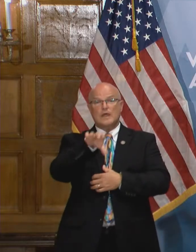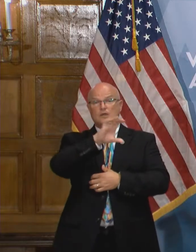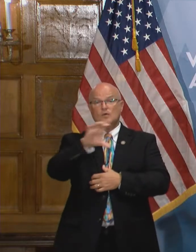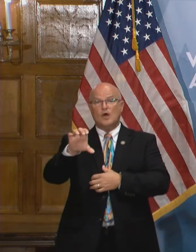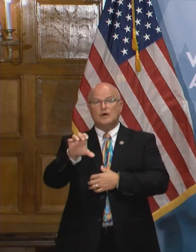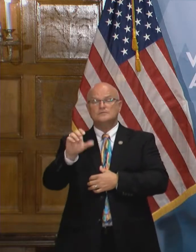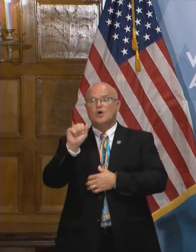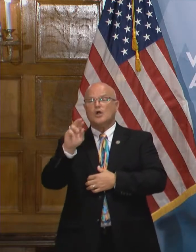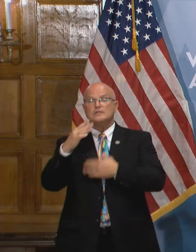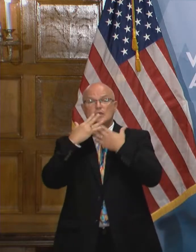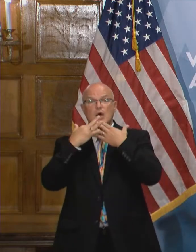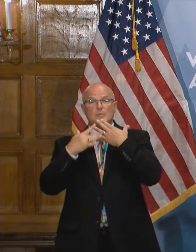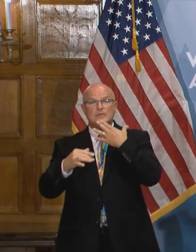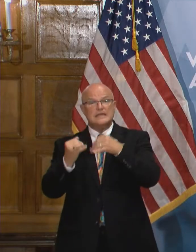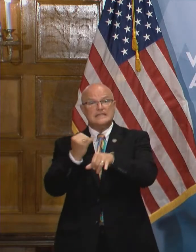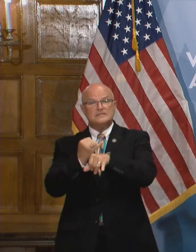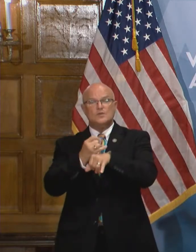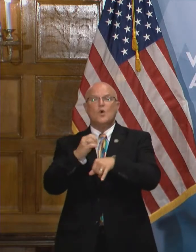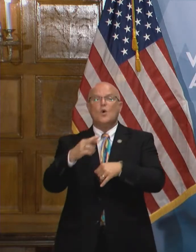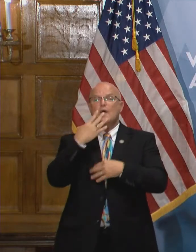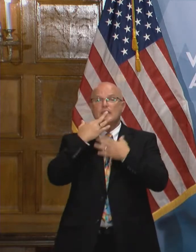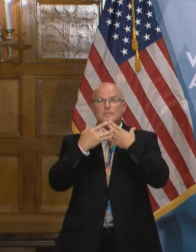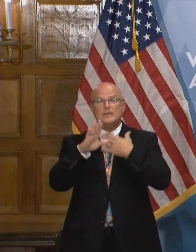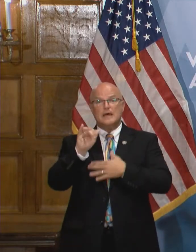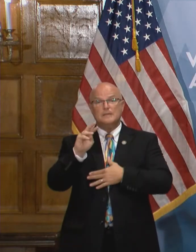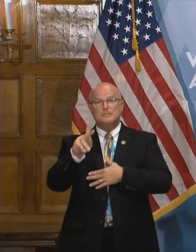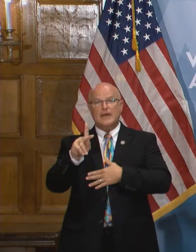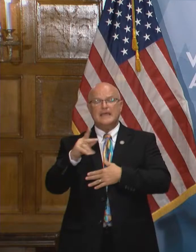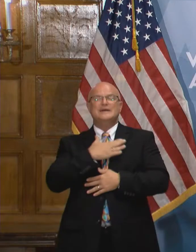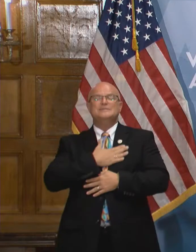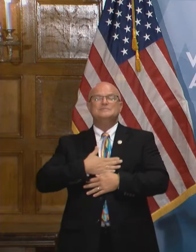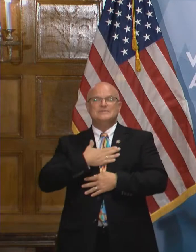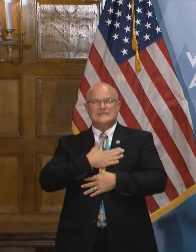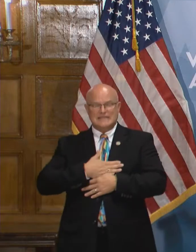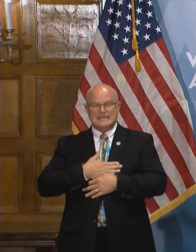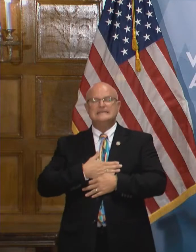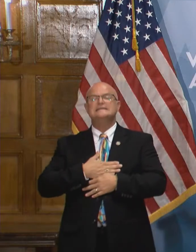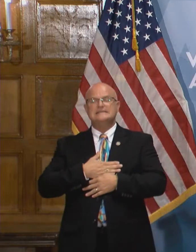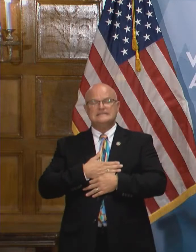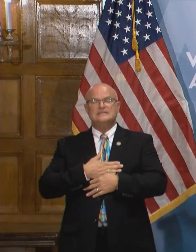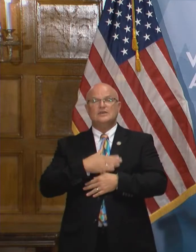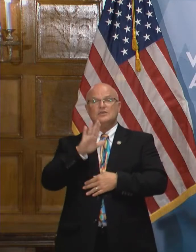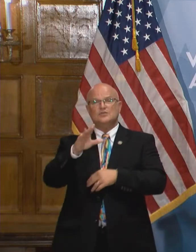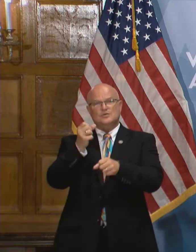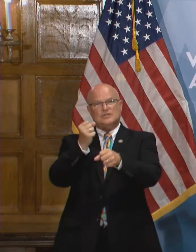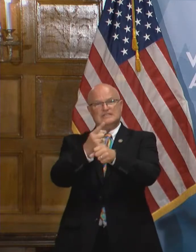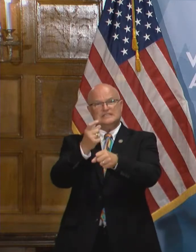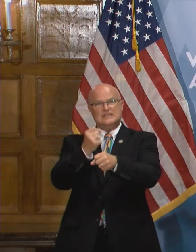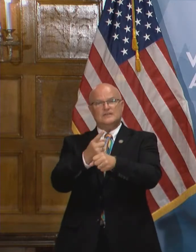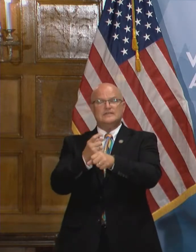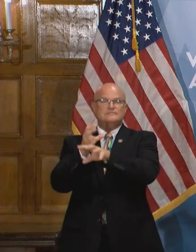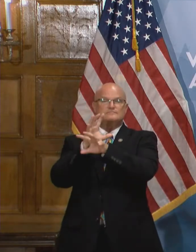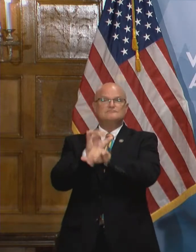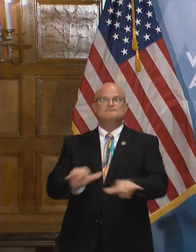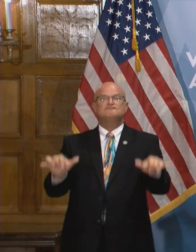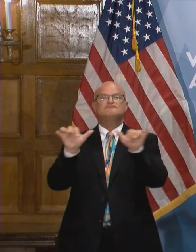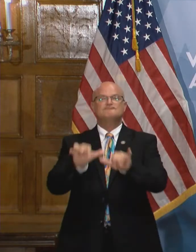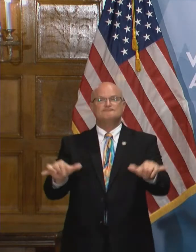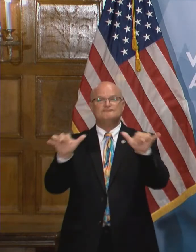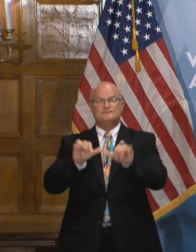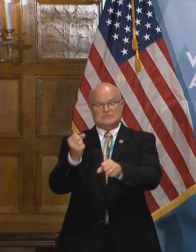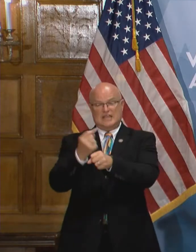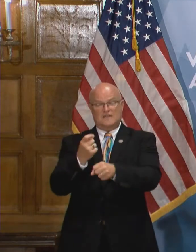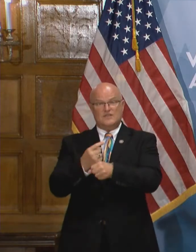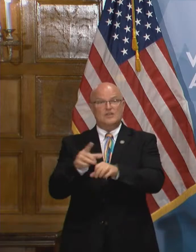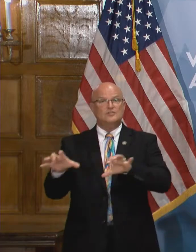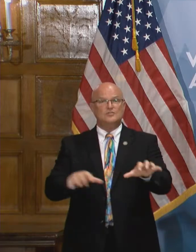Blood Institute or another blood bank to give blood, but to please make that one of your yearly routines that you do constantly, something